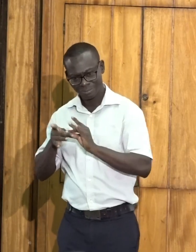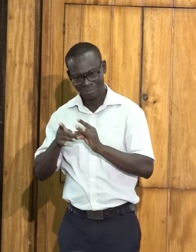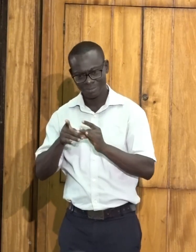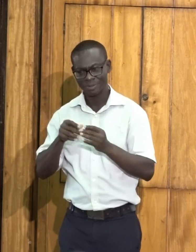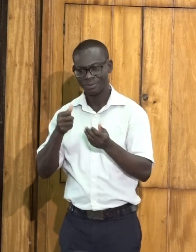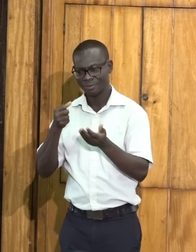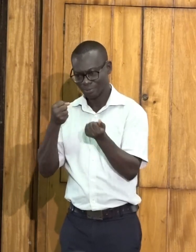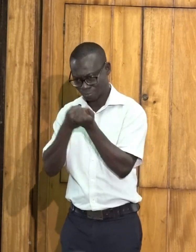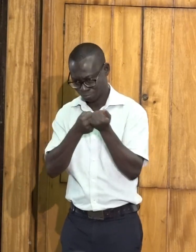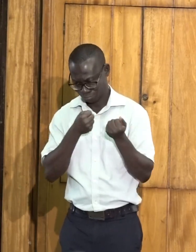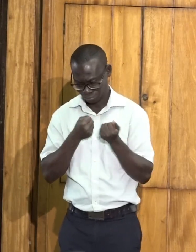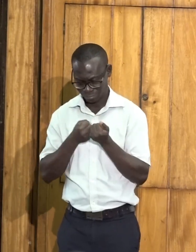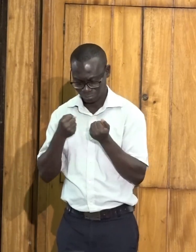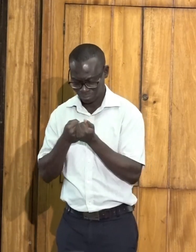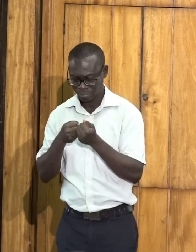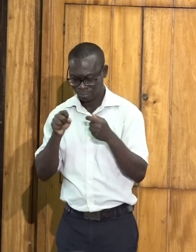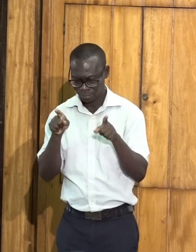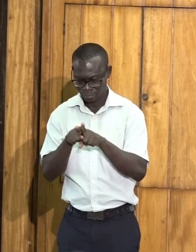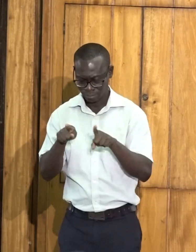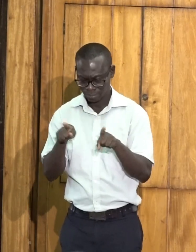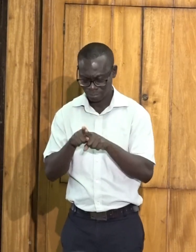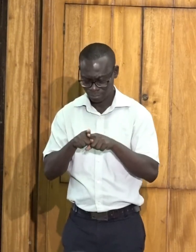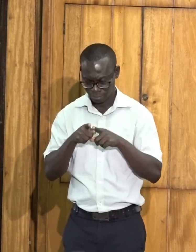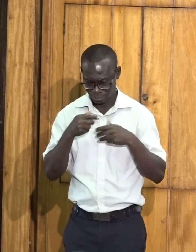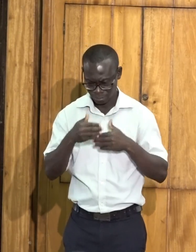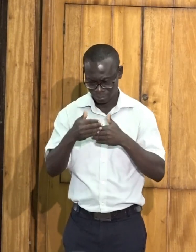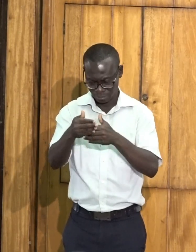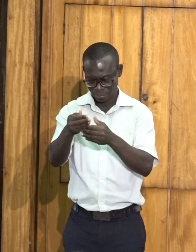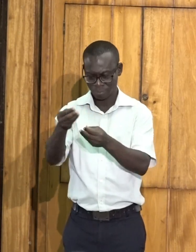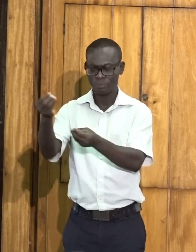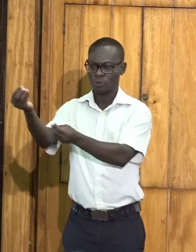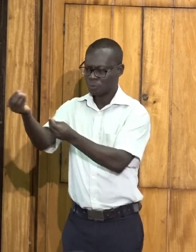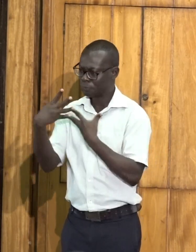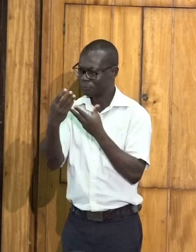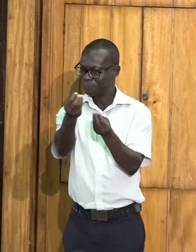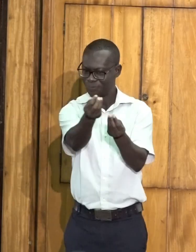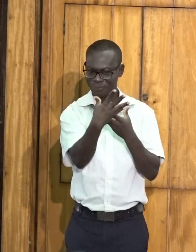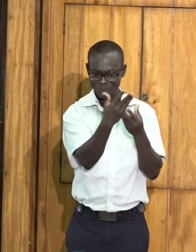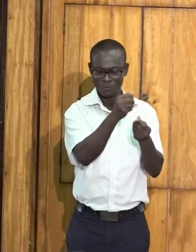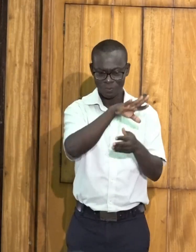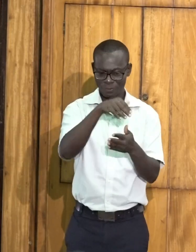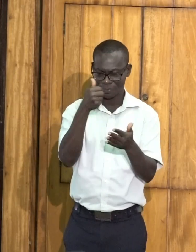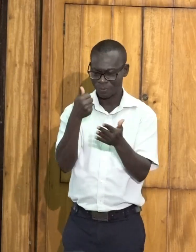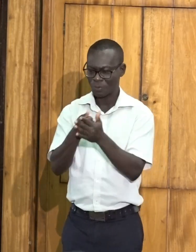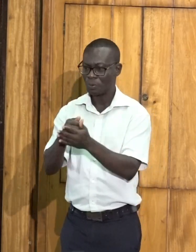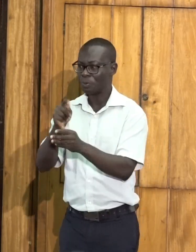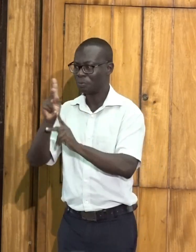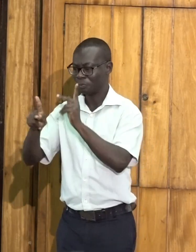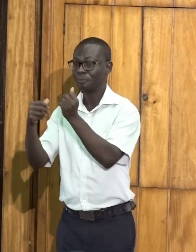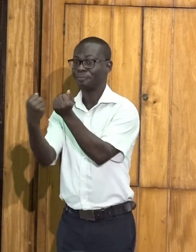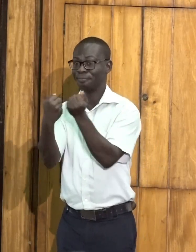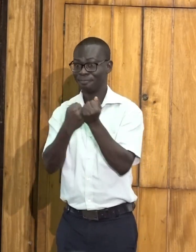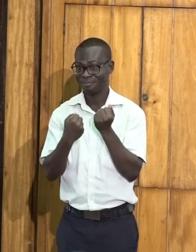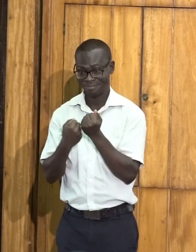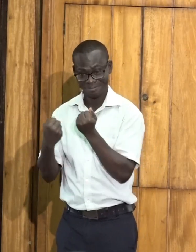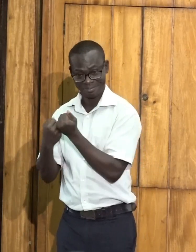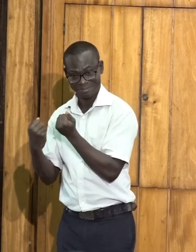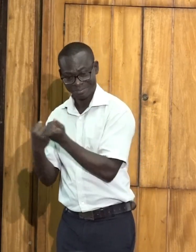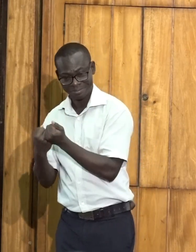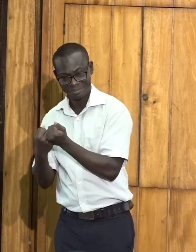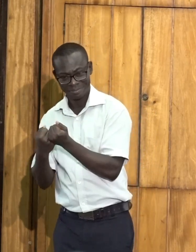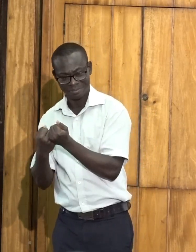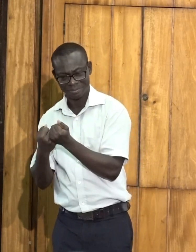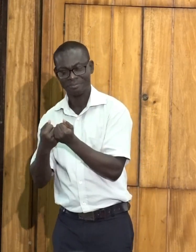such. Also, we continue to get feedback from all these stakeholders. Is it supply